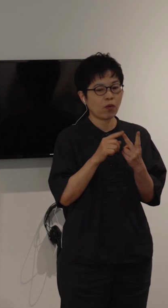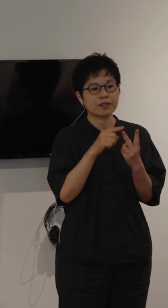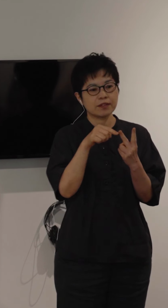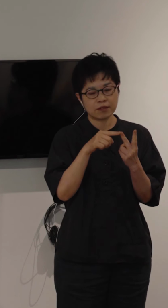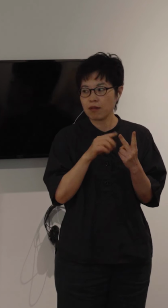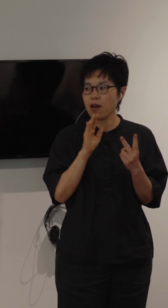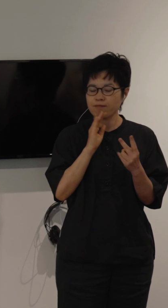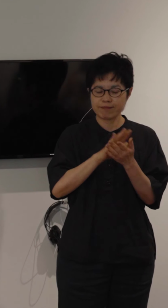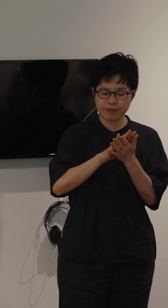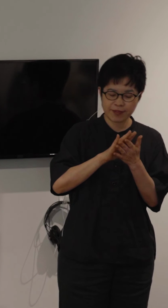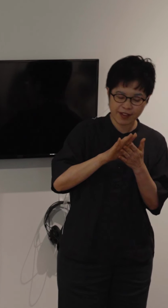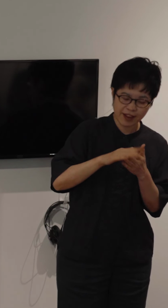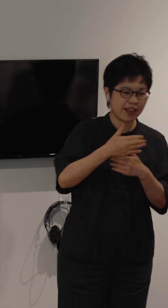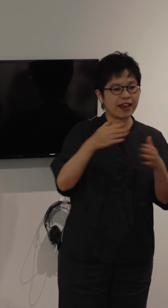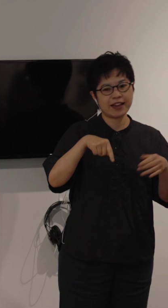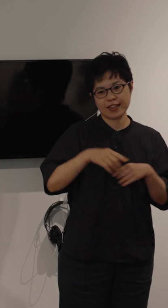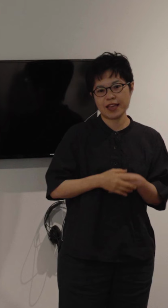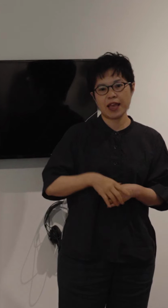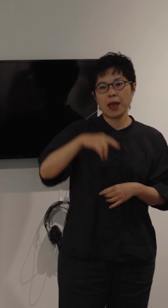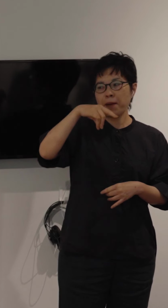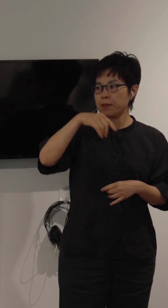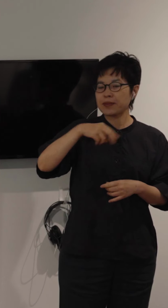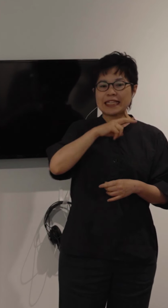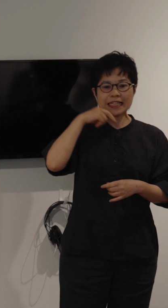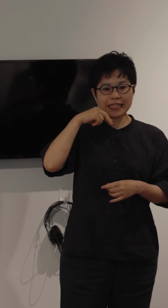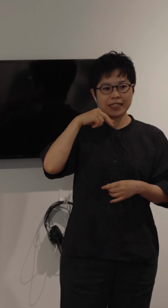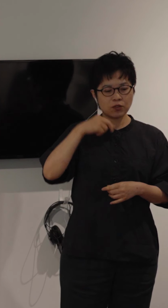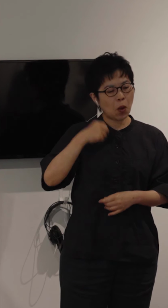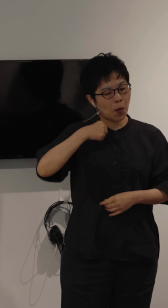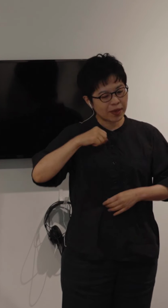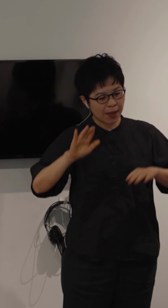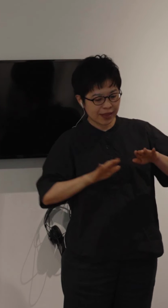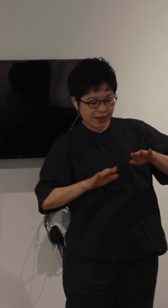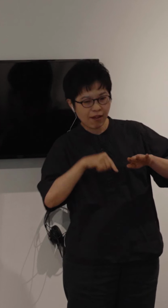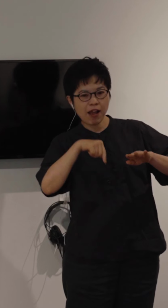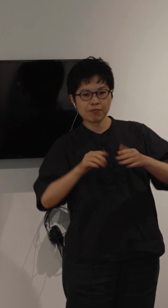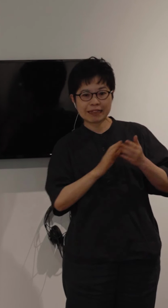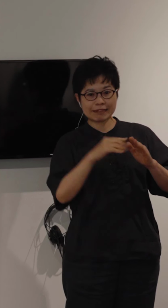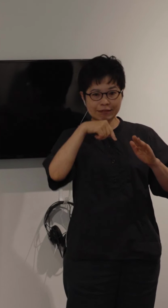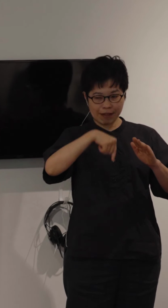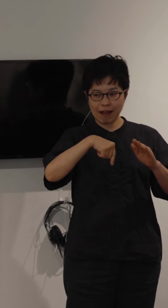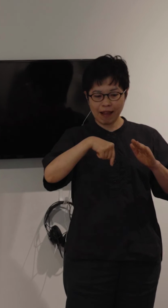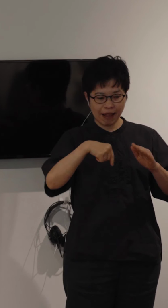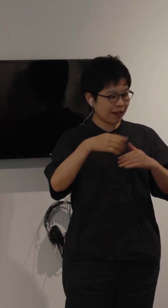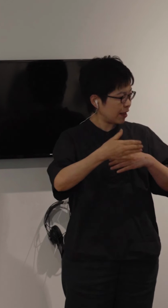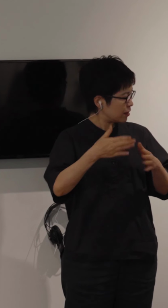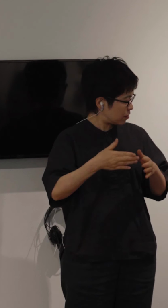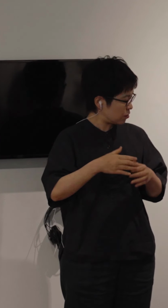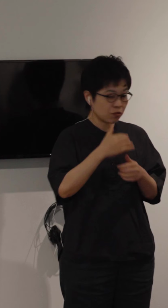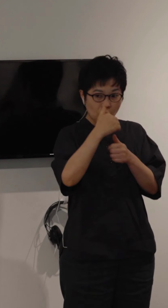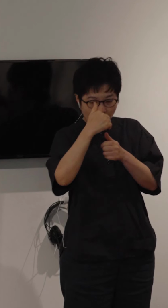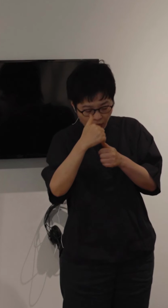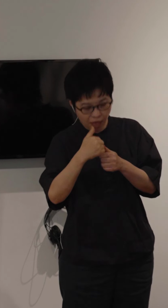in Margate, which is on the south coast of the UK. And they invited me to do a show there, and it was the first time they've ever